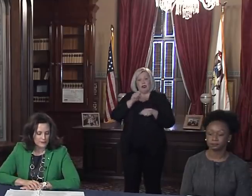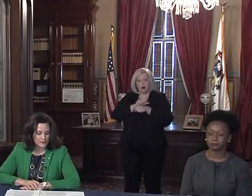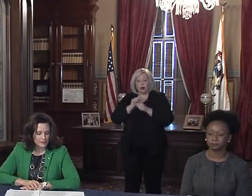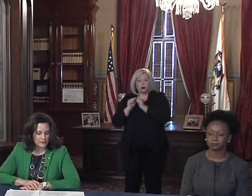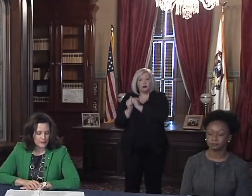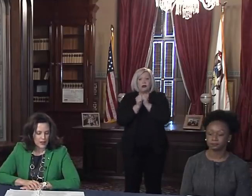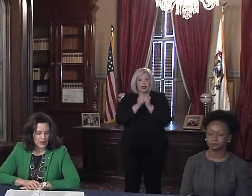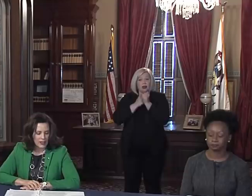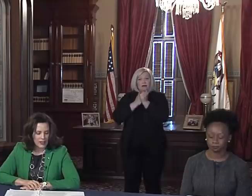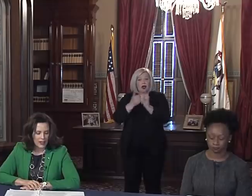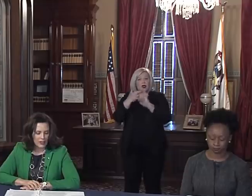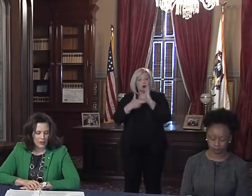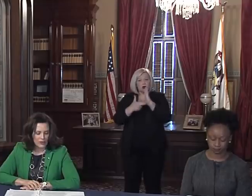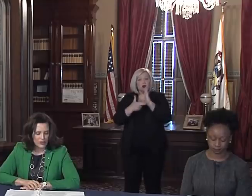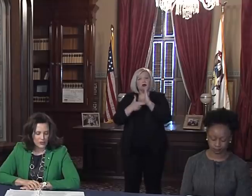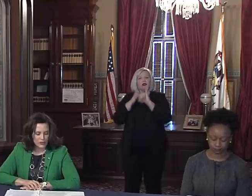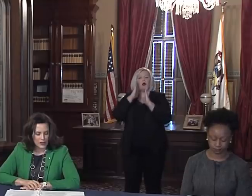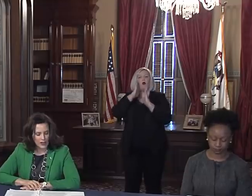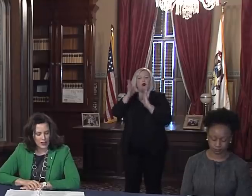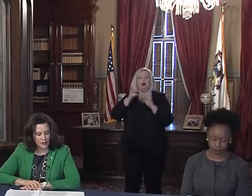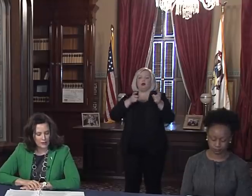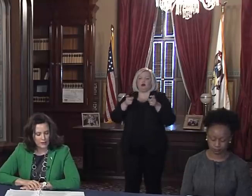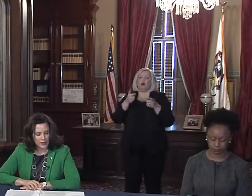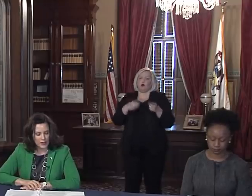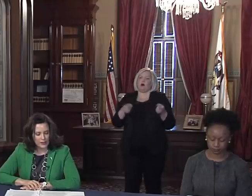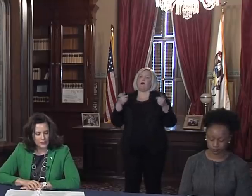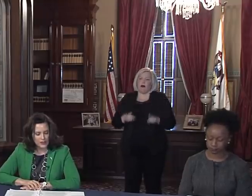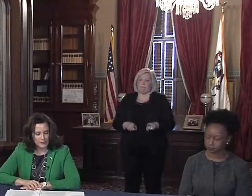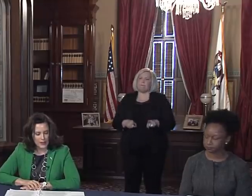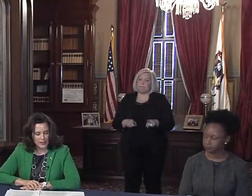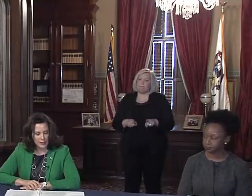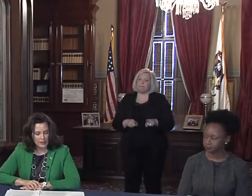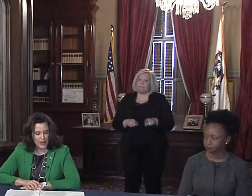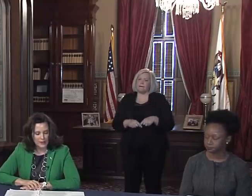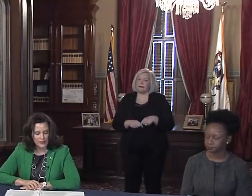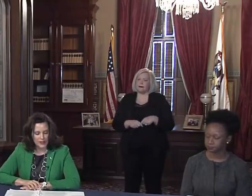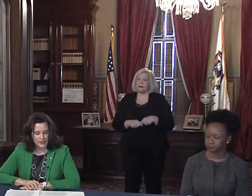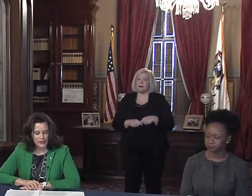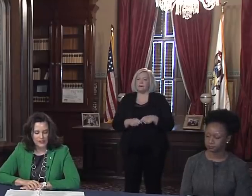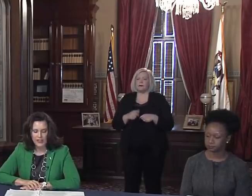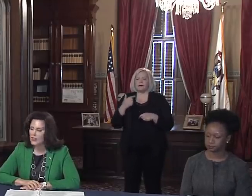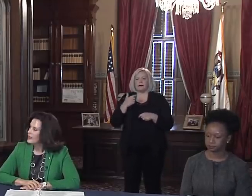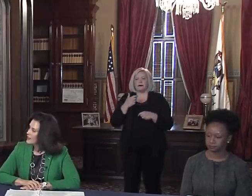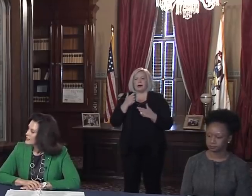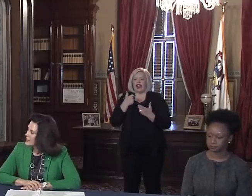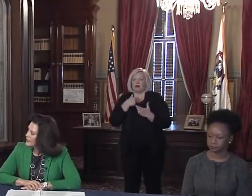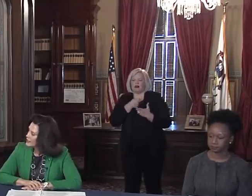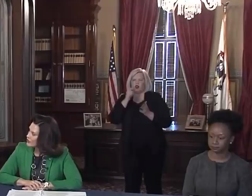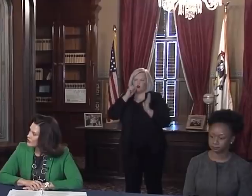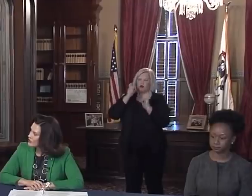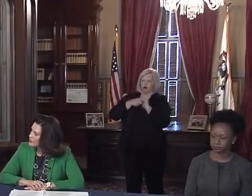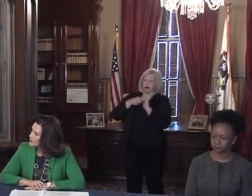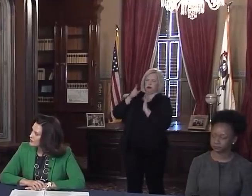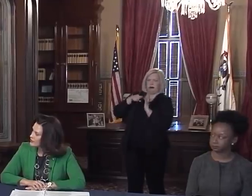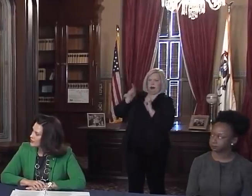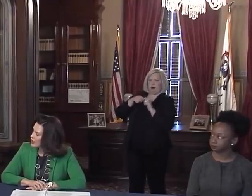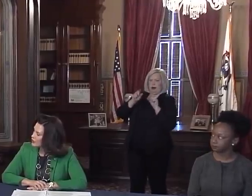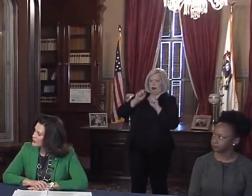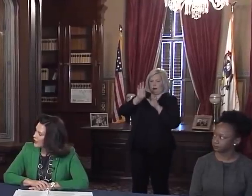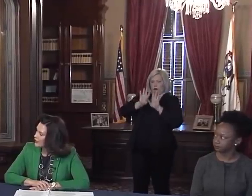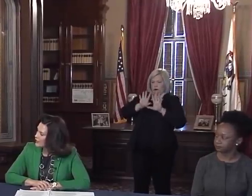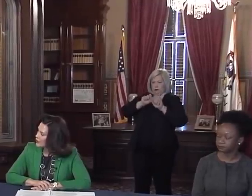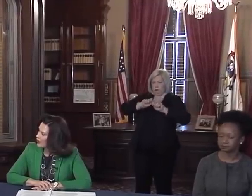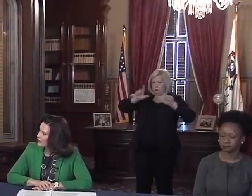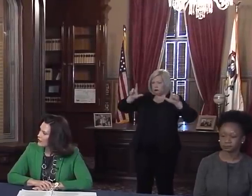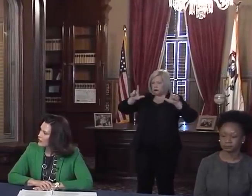part. I'll go to just make a couple of observations. These lines aren't just